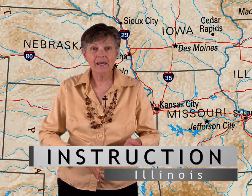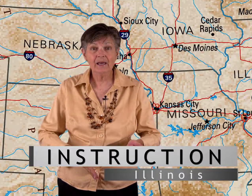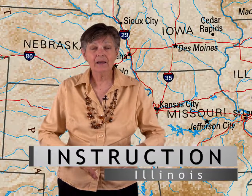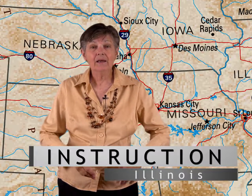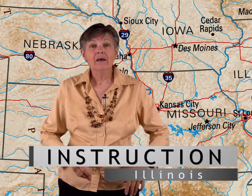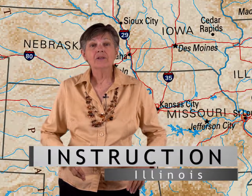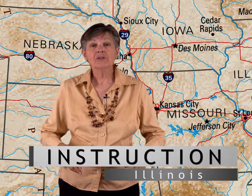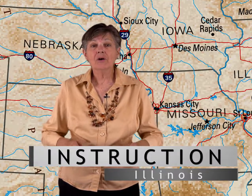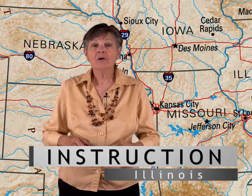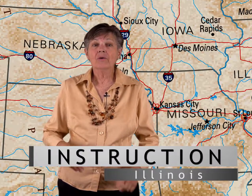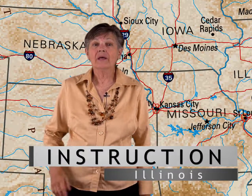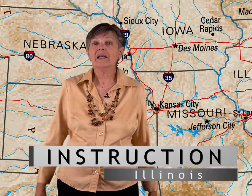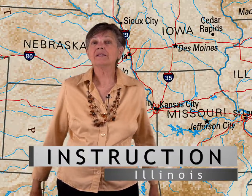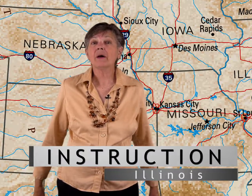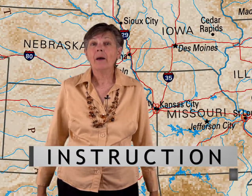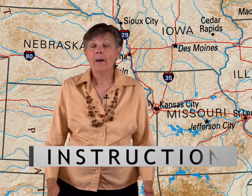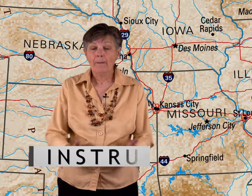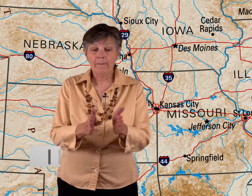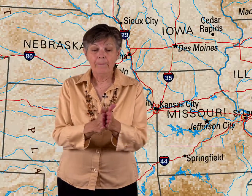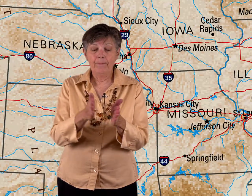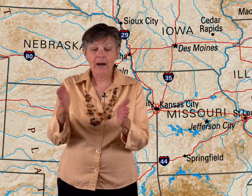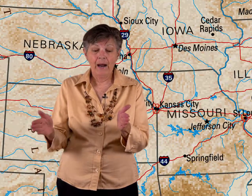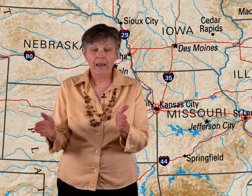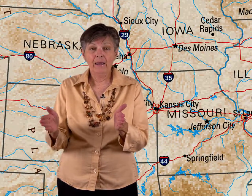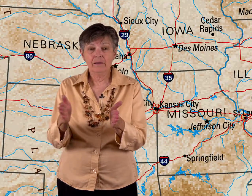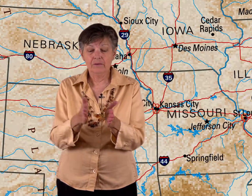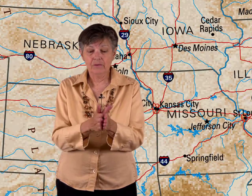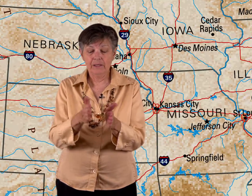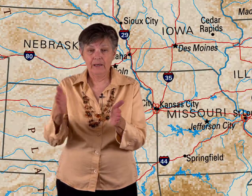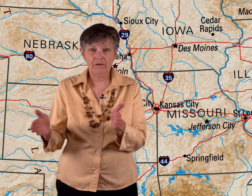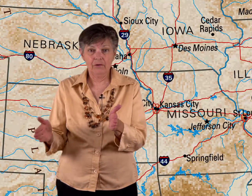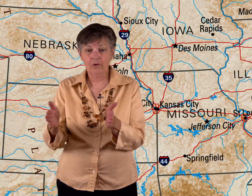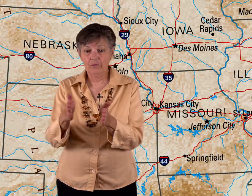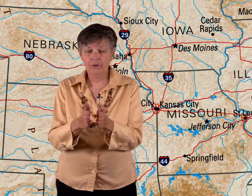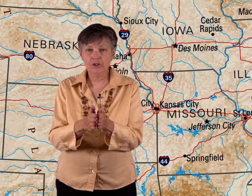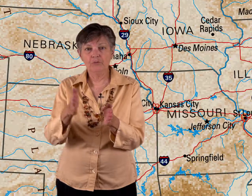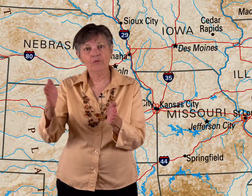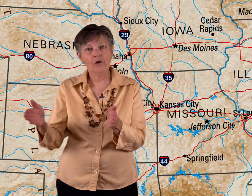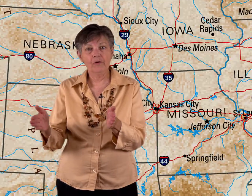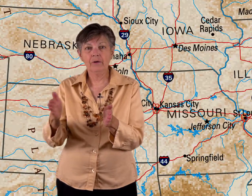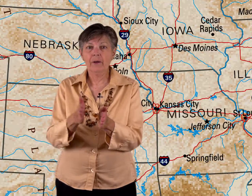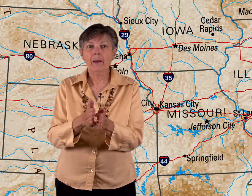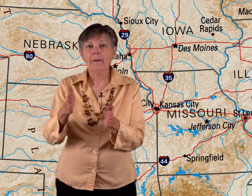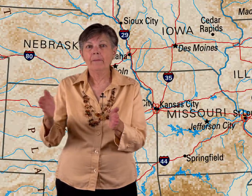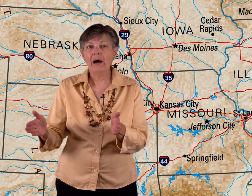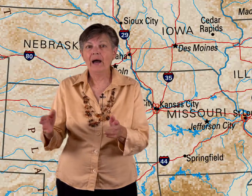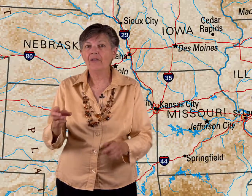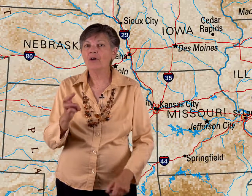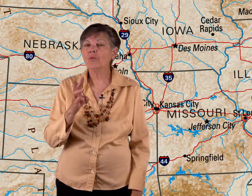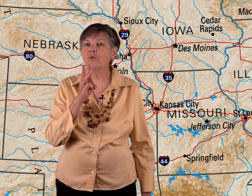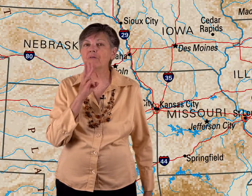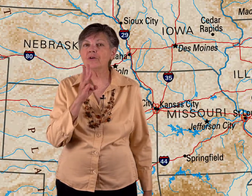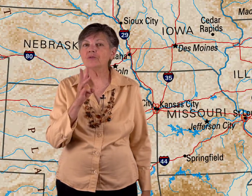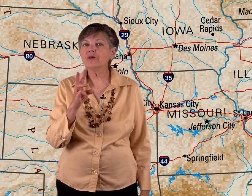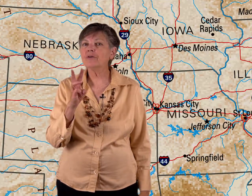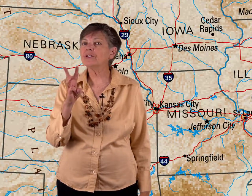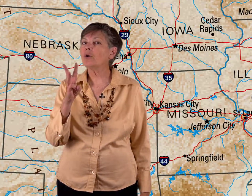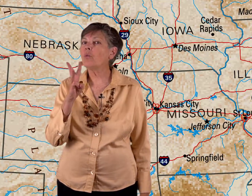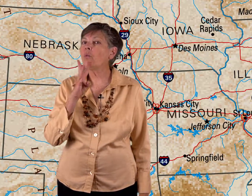state? So it's by, so it's like, you just move over, by the rivers. River